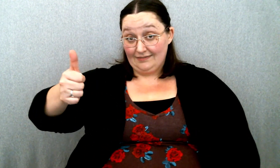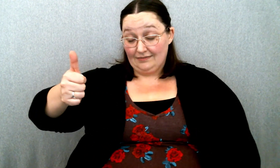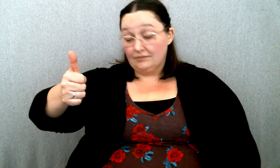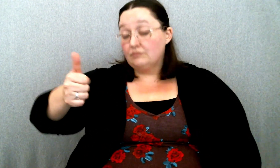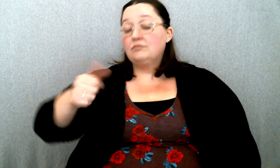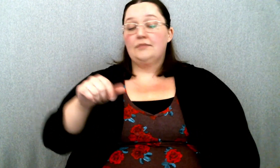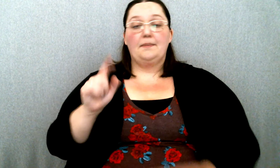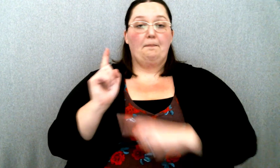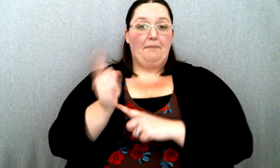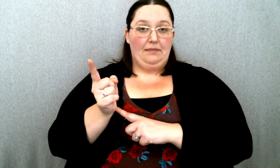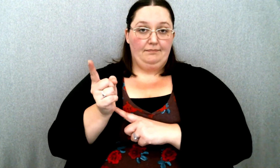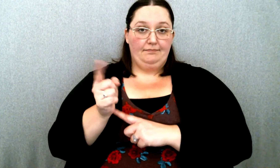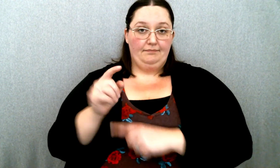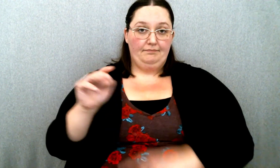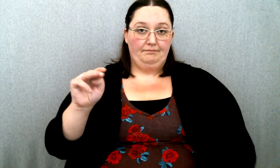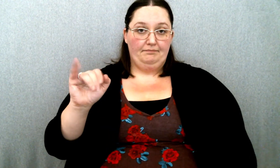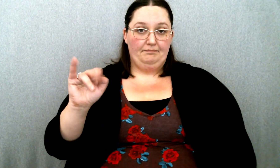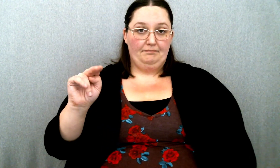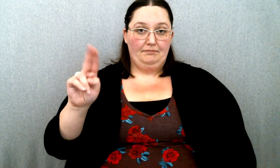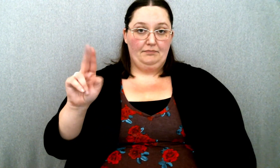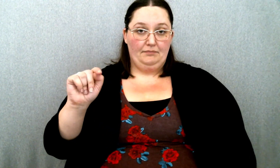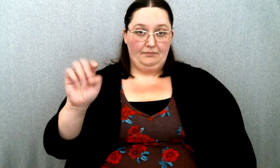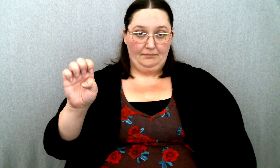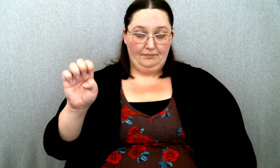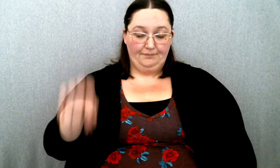One through 10, this will be used with minute.